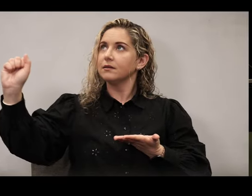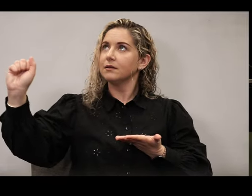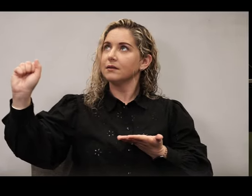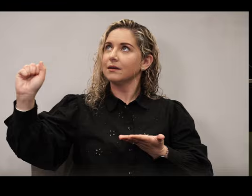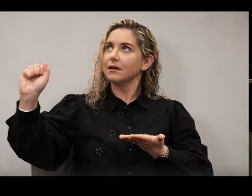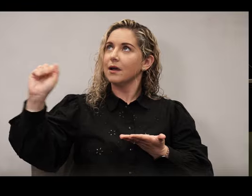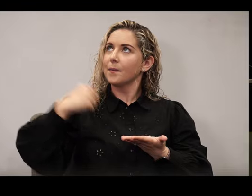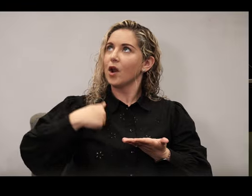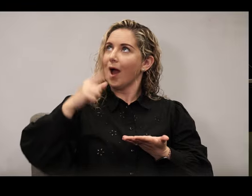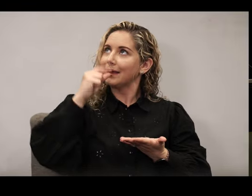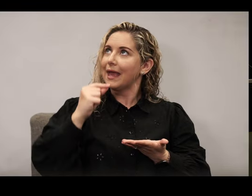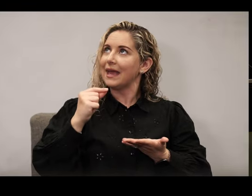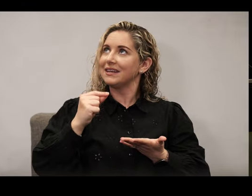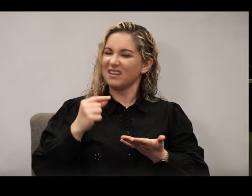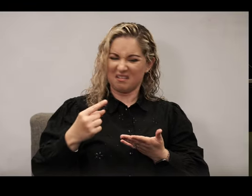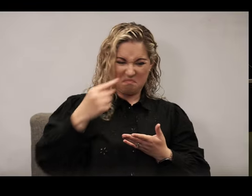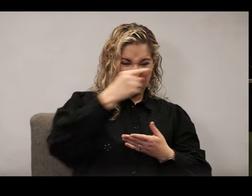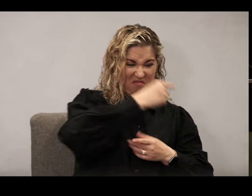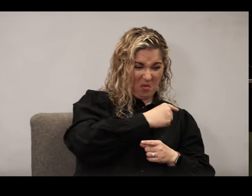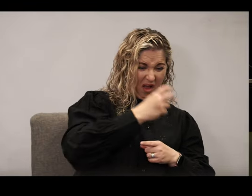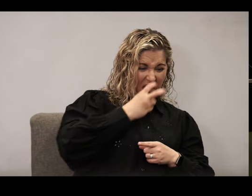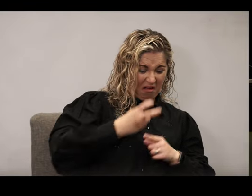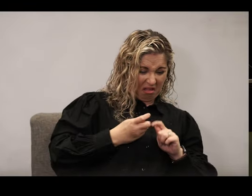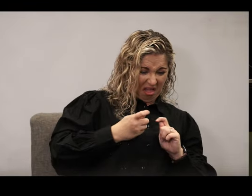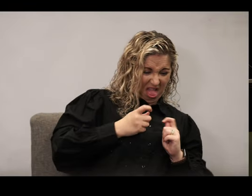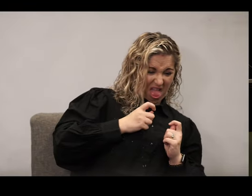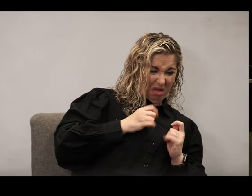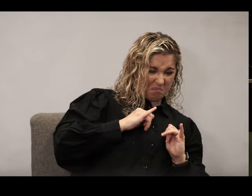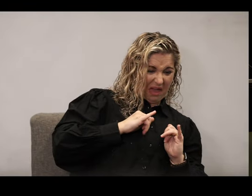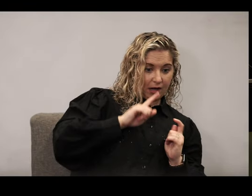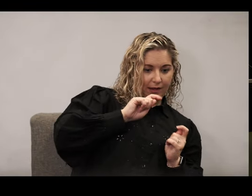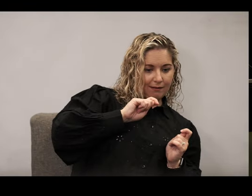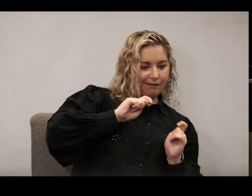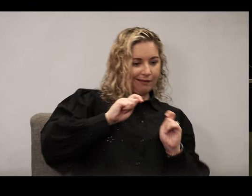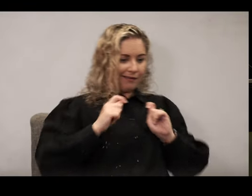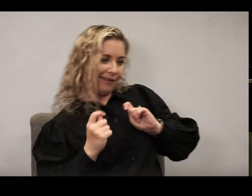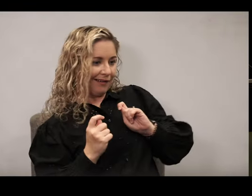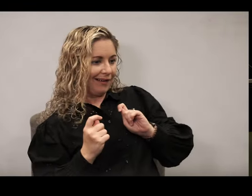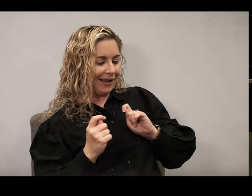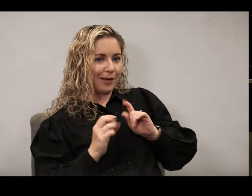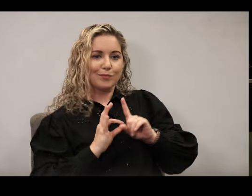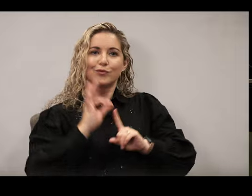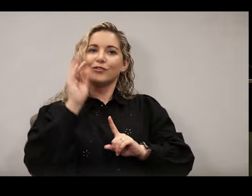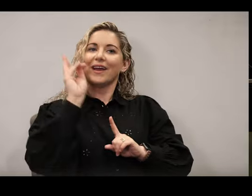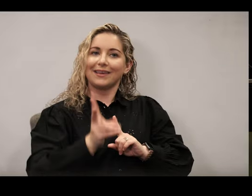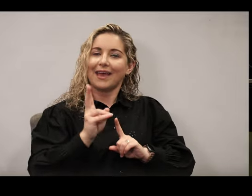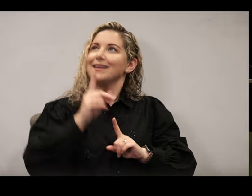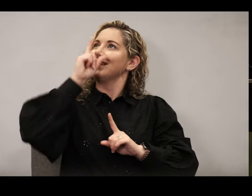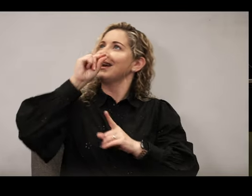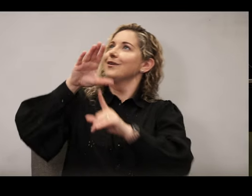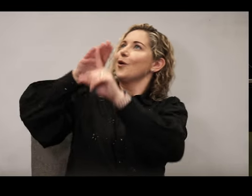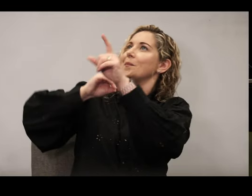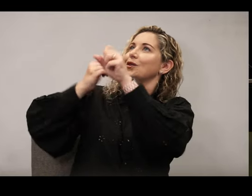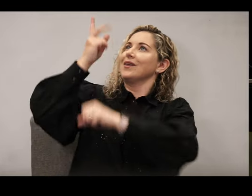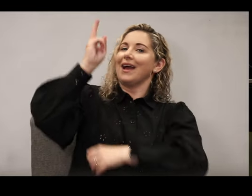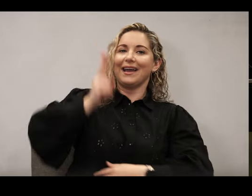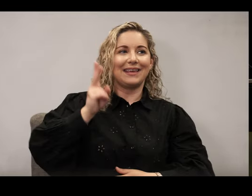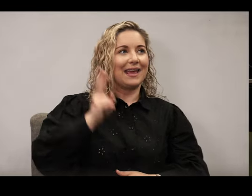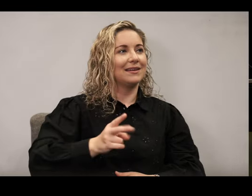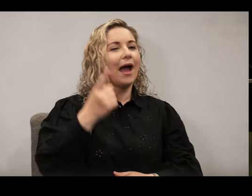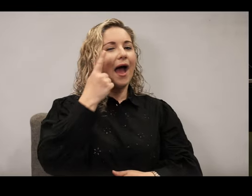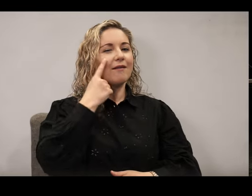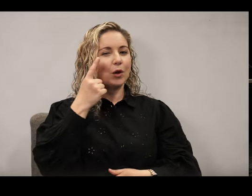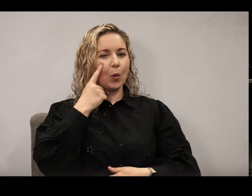increasingly transformed back into the image of God. Come with me to 2 Corinthians chapter 3. That was Jackie read for us